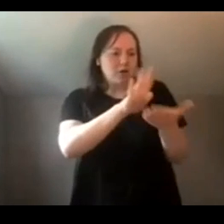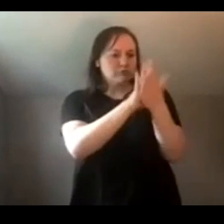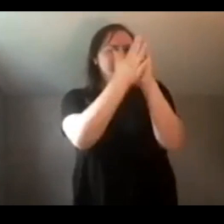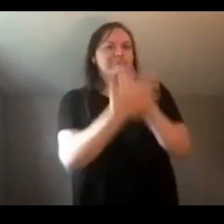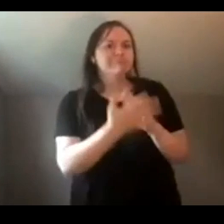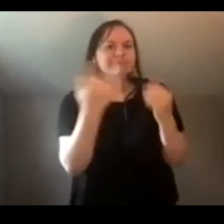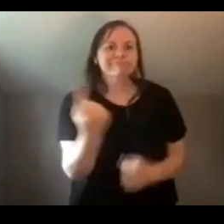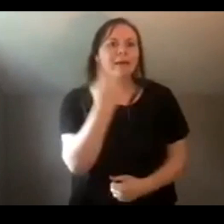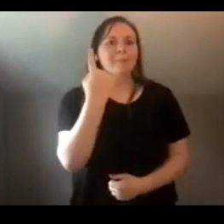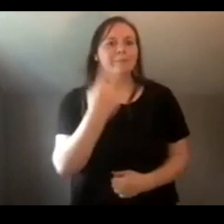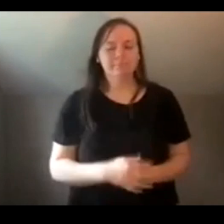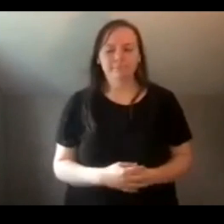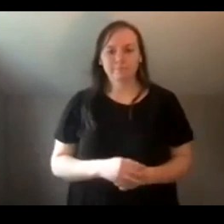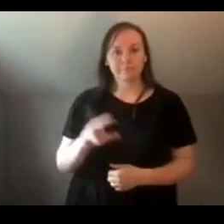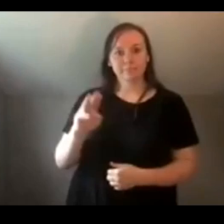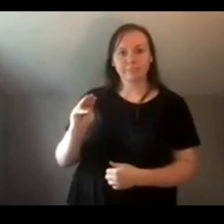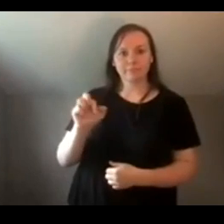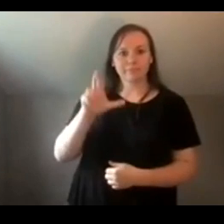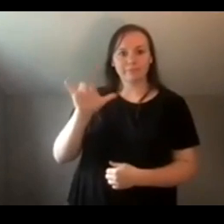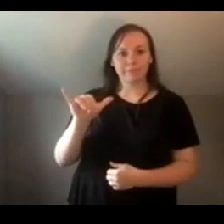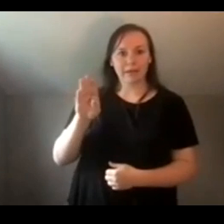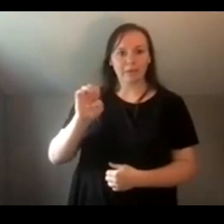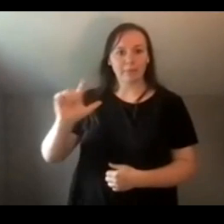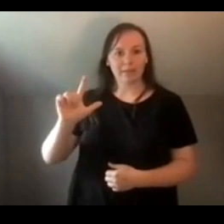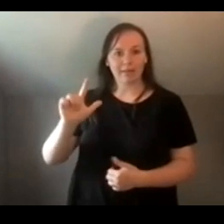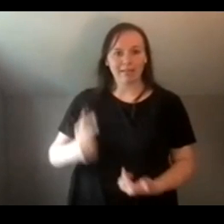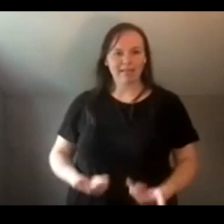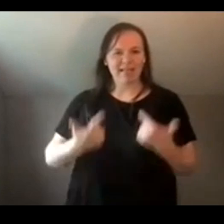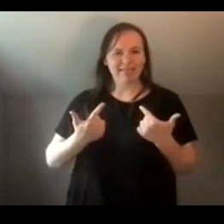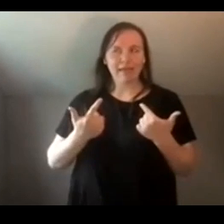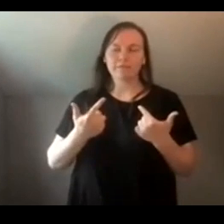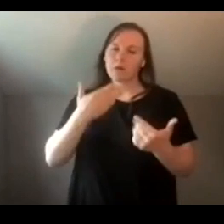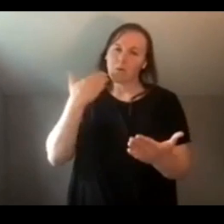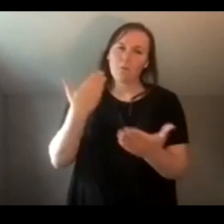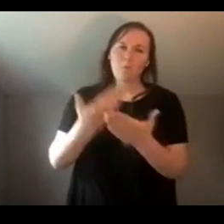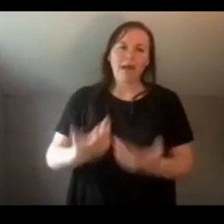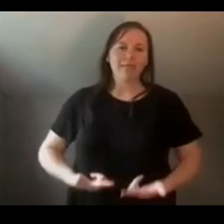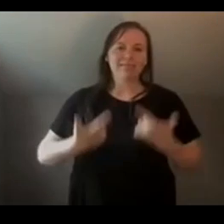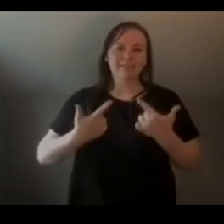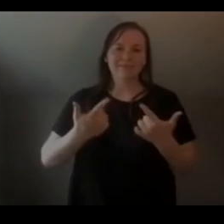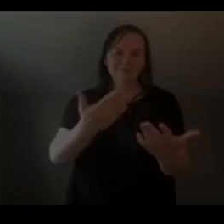Mary Bell, a life well lived. Thank you.